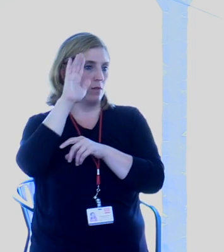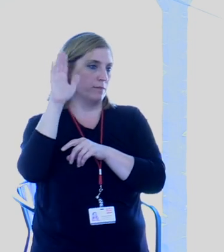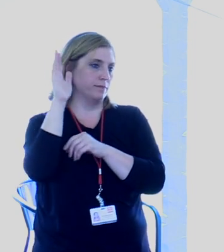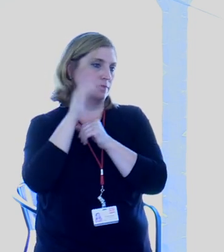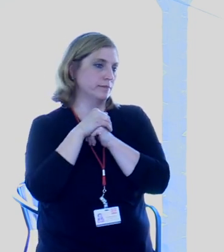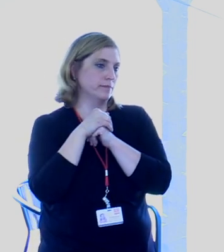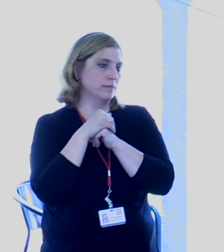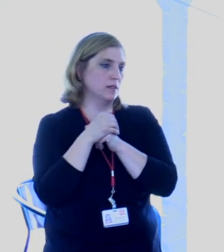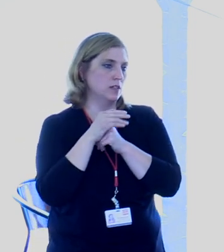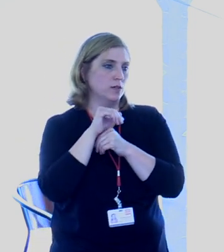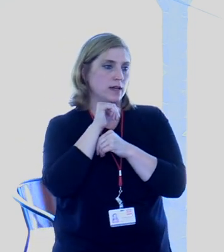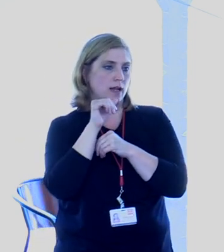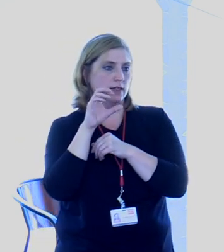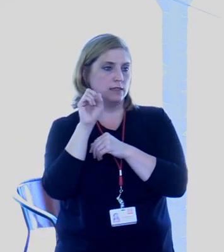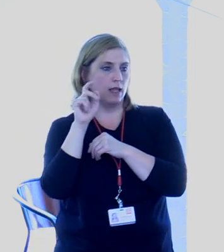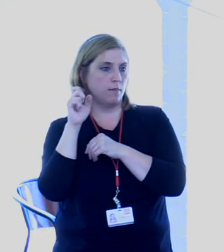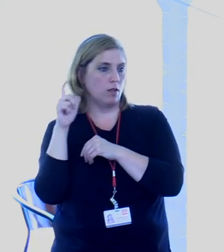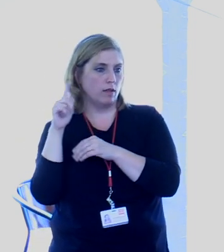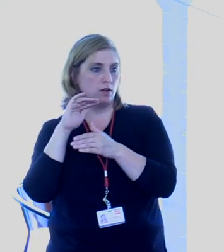in all his ways.